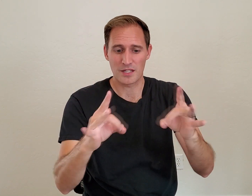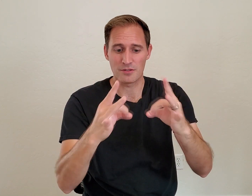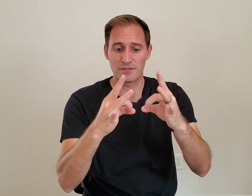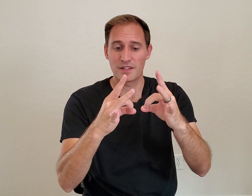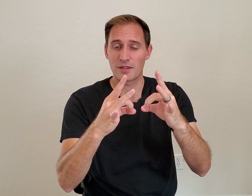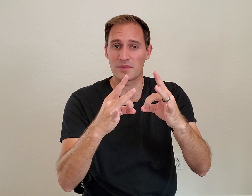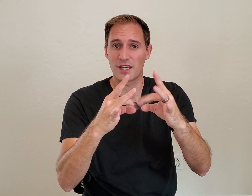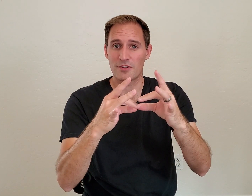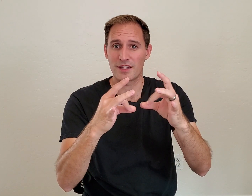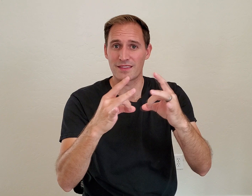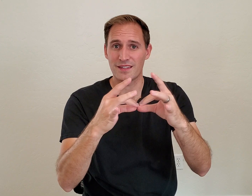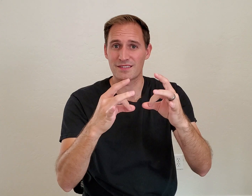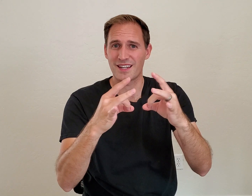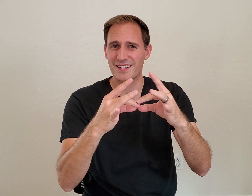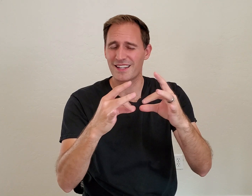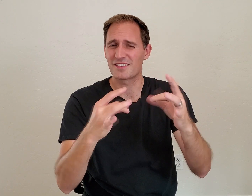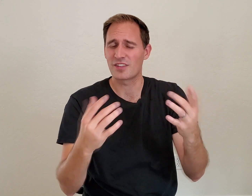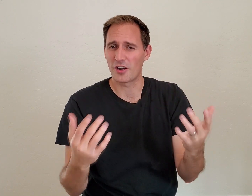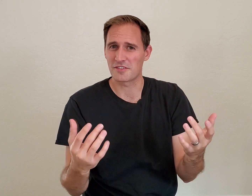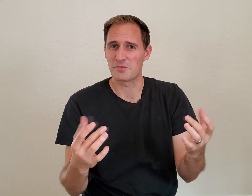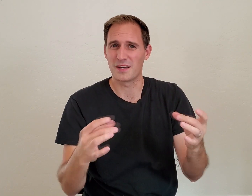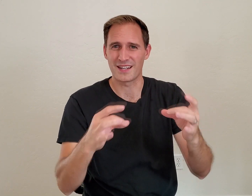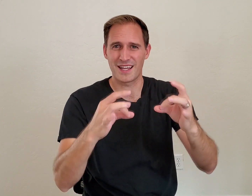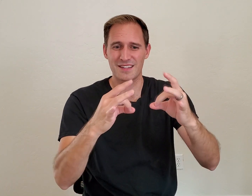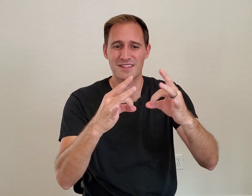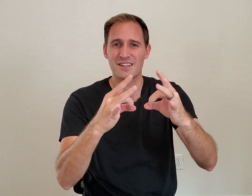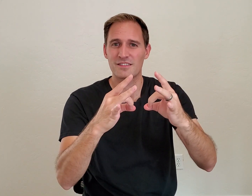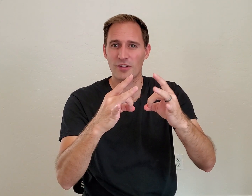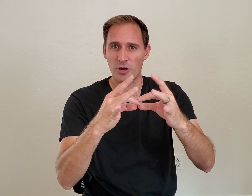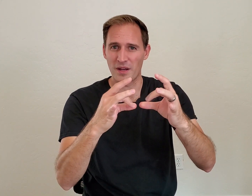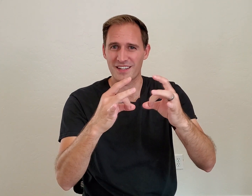you'll flick them together like this, kind of like stars or butting heads. Starbucks.